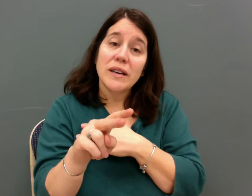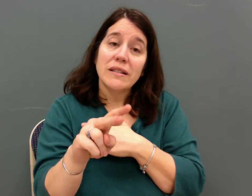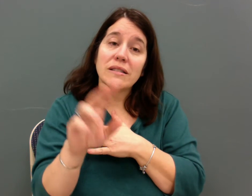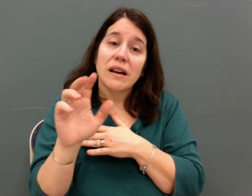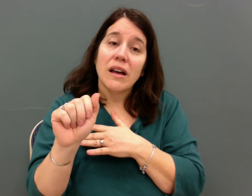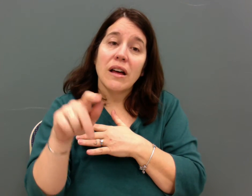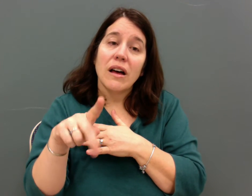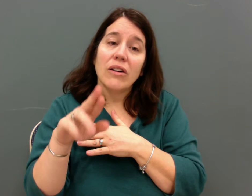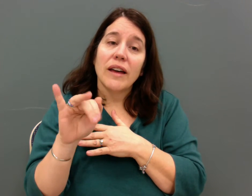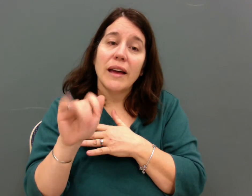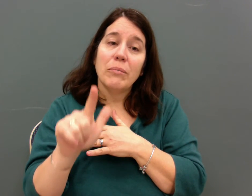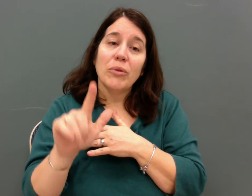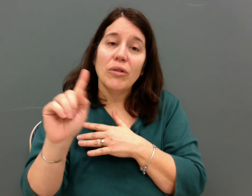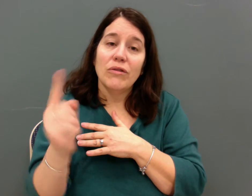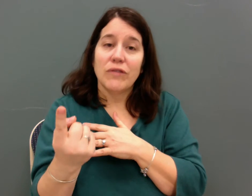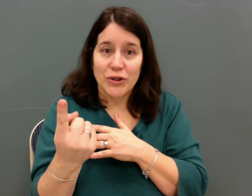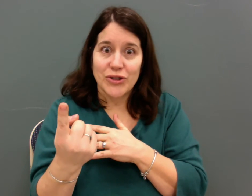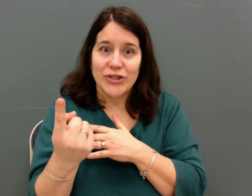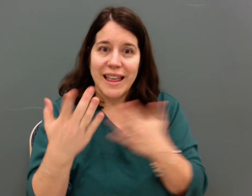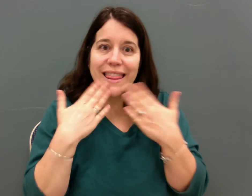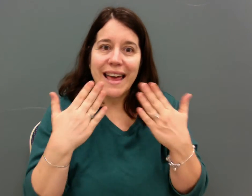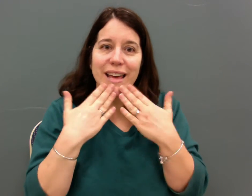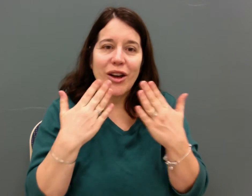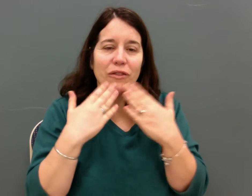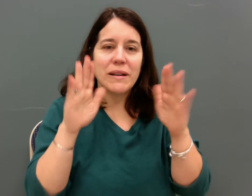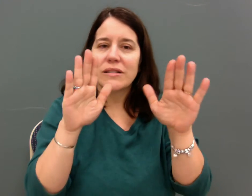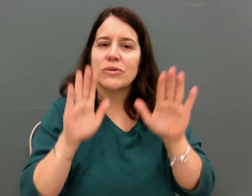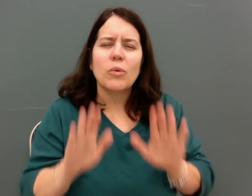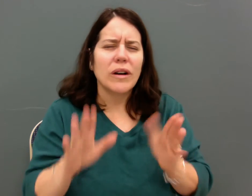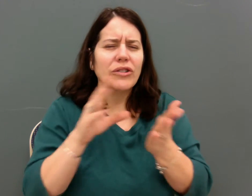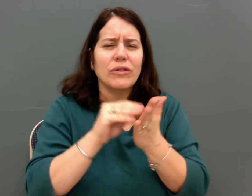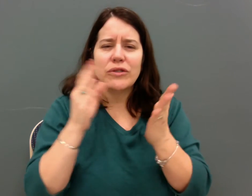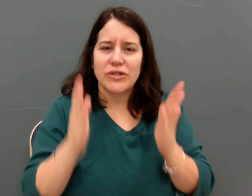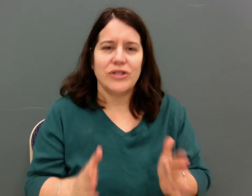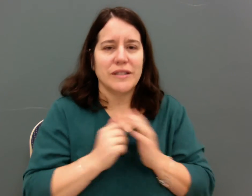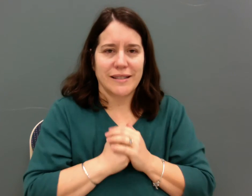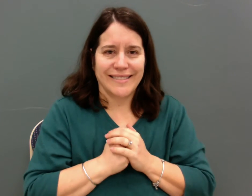weeks on April 1st. Thank y'all for being such wonderful students.